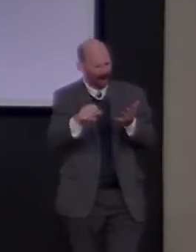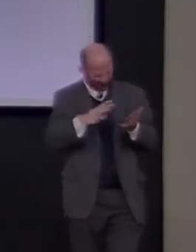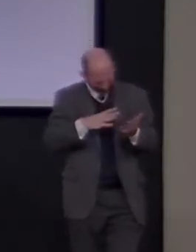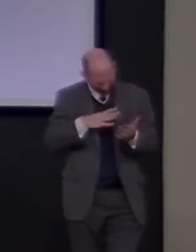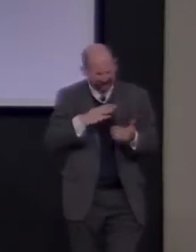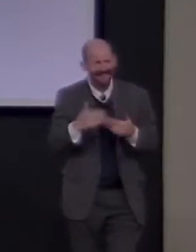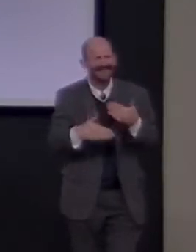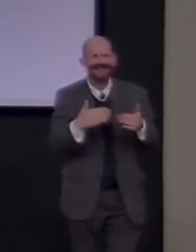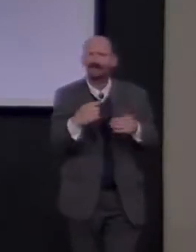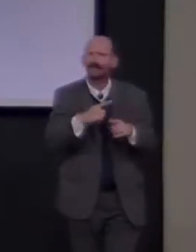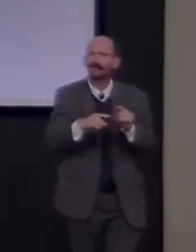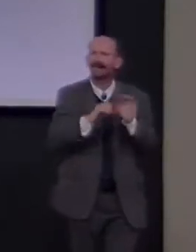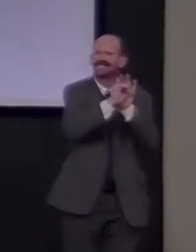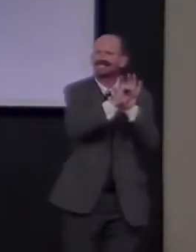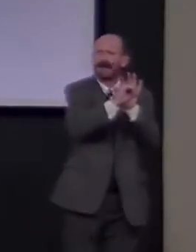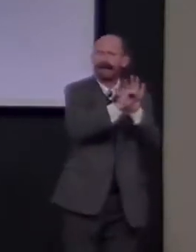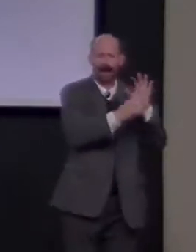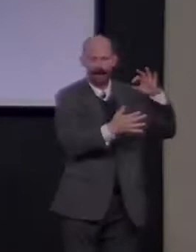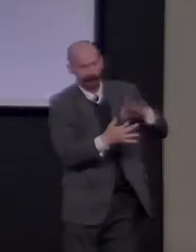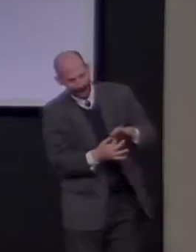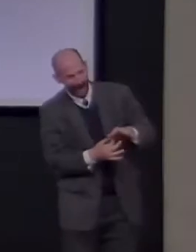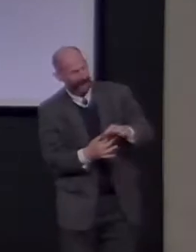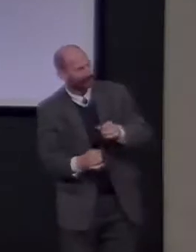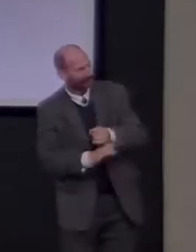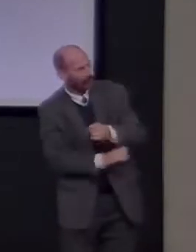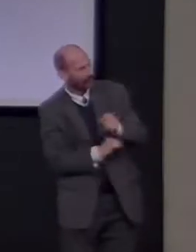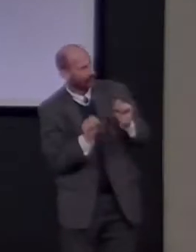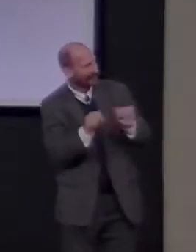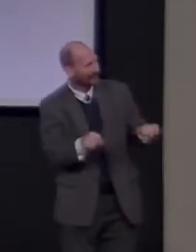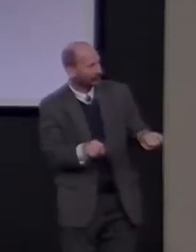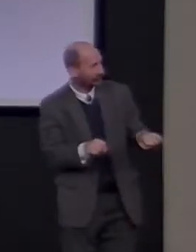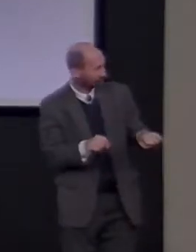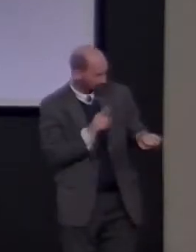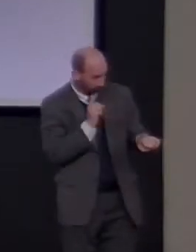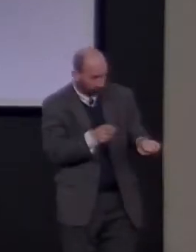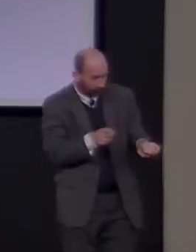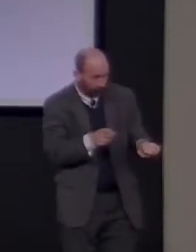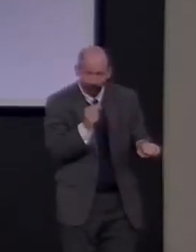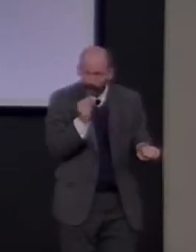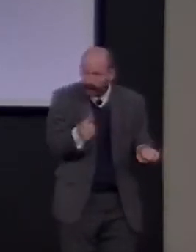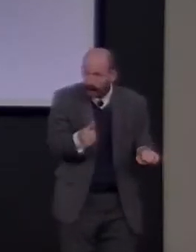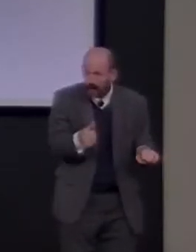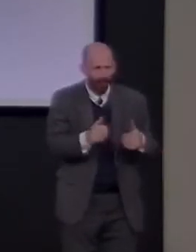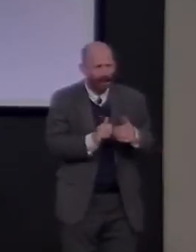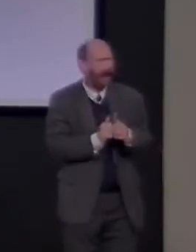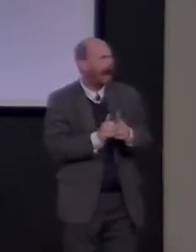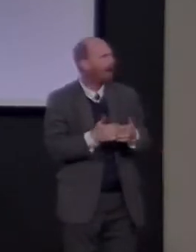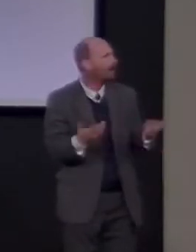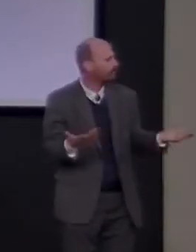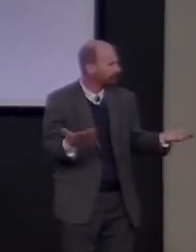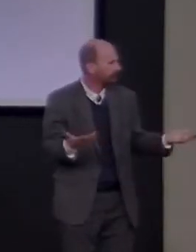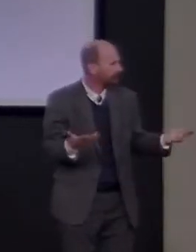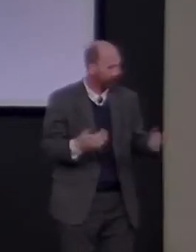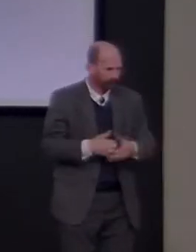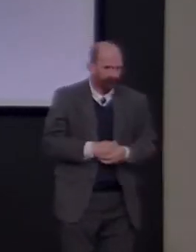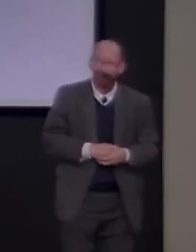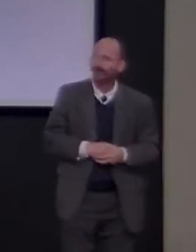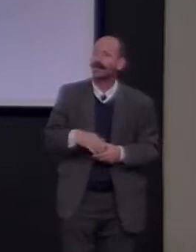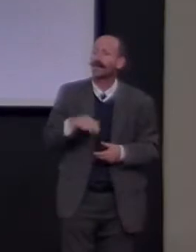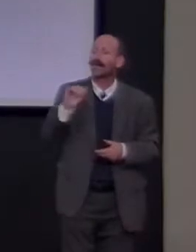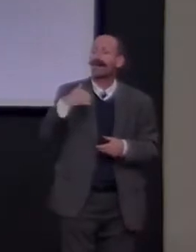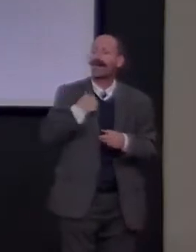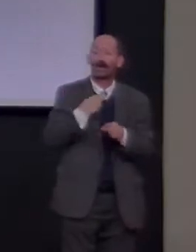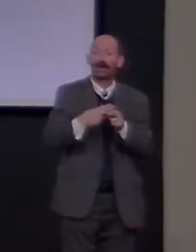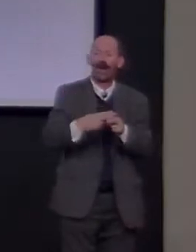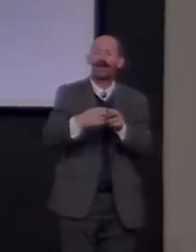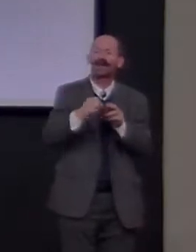how symbols are related to those and whether indeed they are related to those. And that is referred to as the symbol